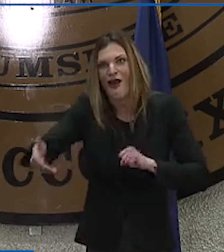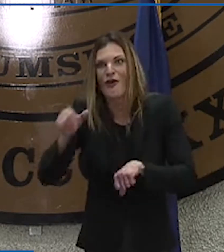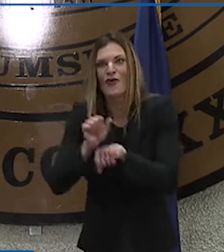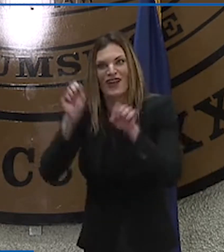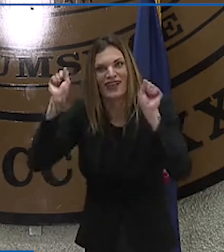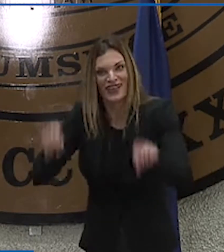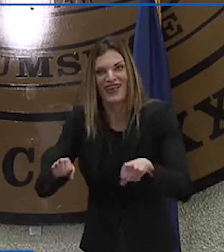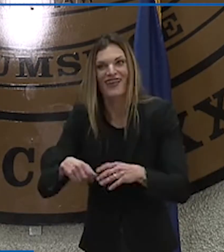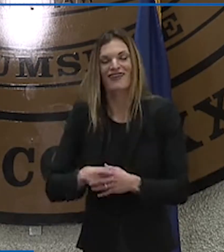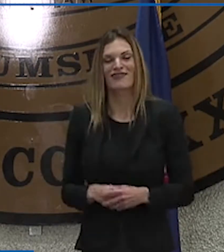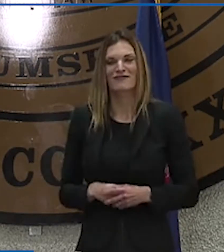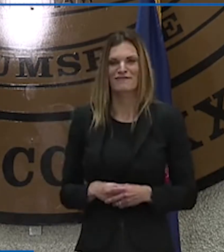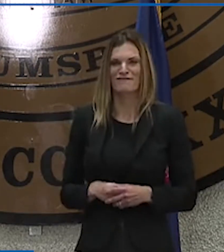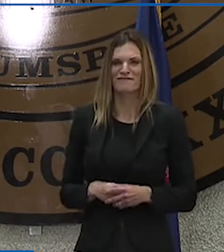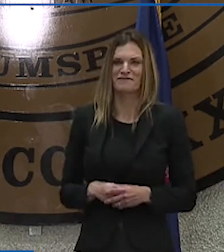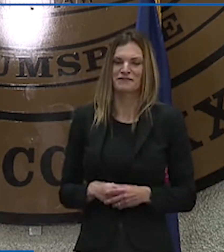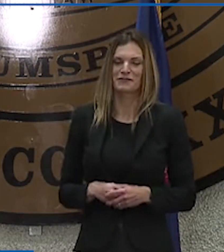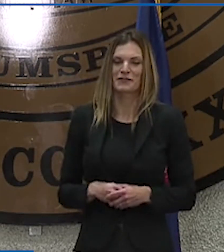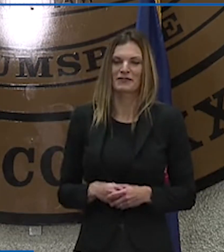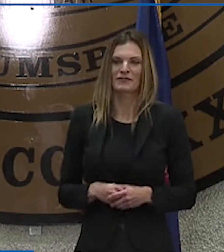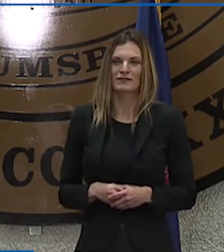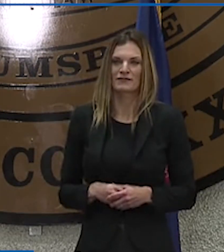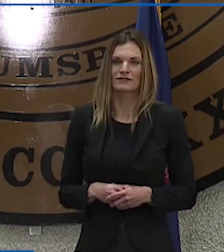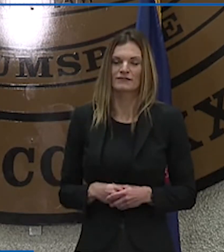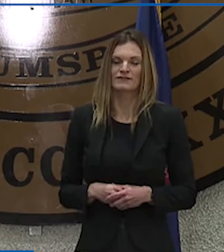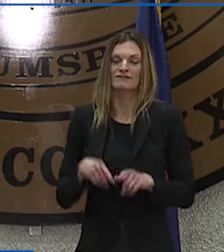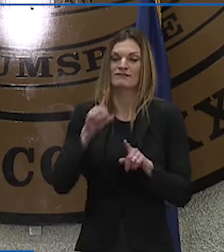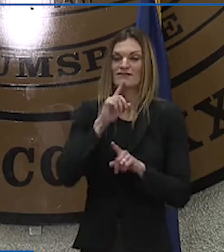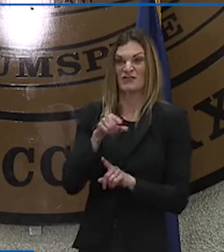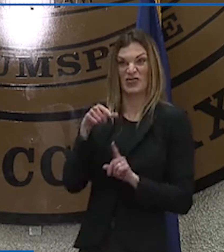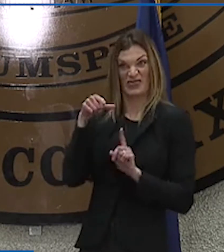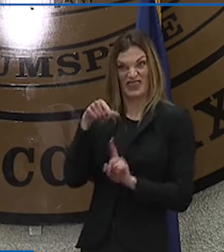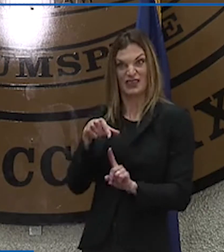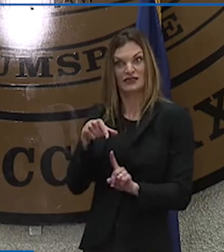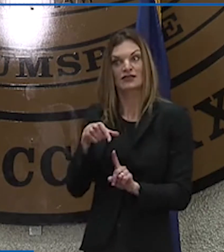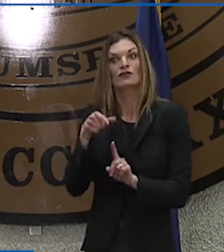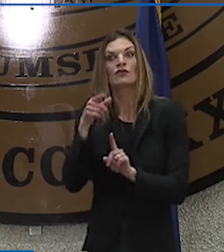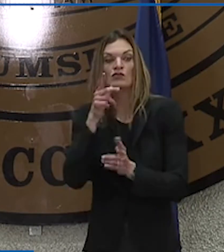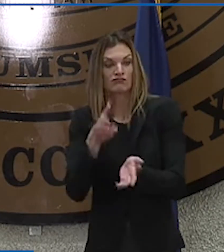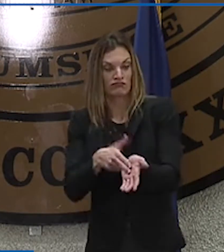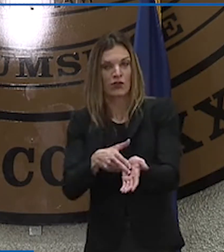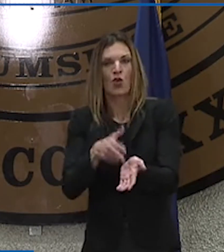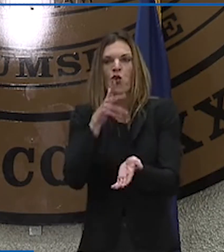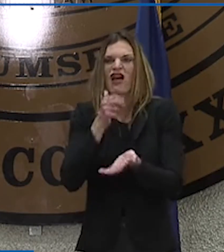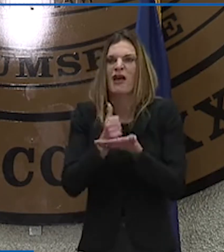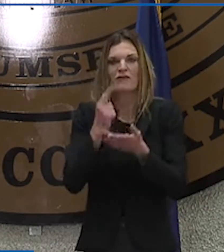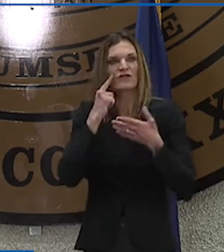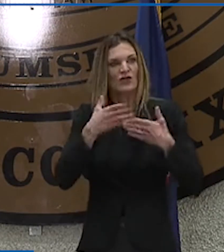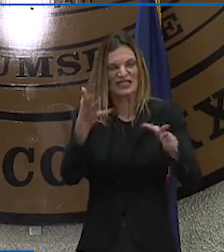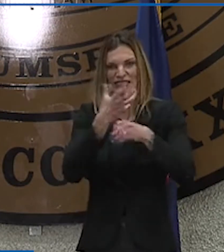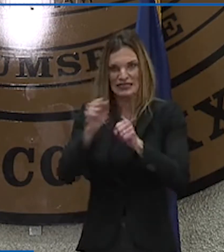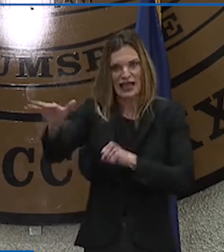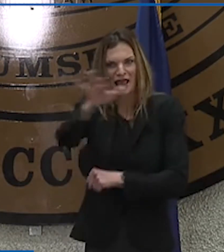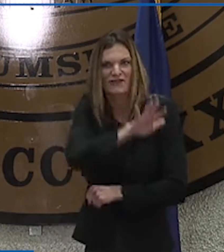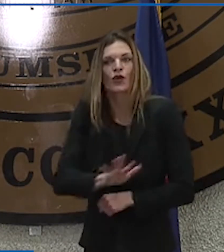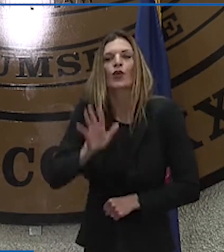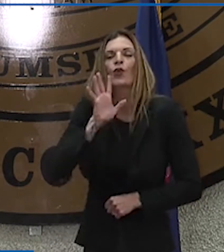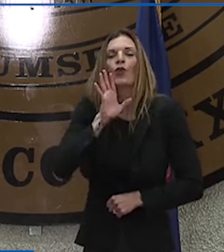communities. In doing so, it will also promote public safety. It is truly a win-win for the state of